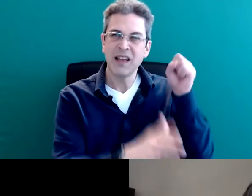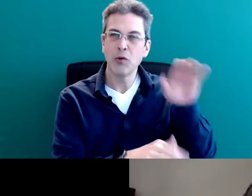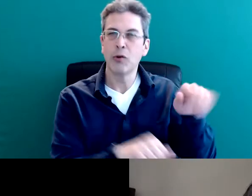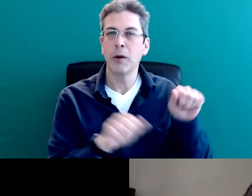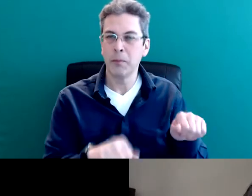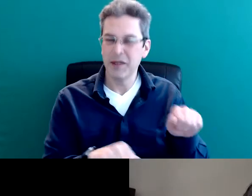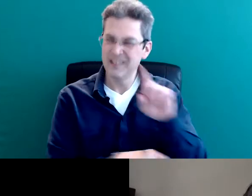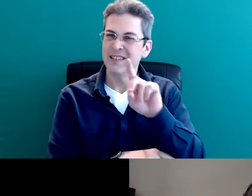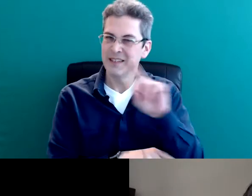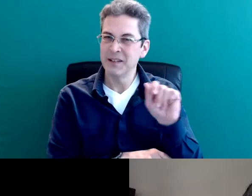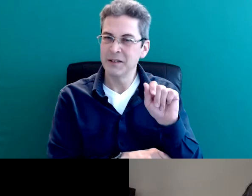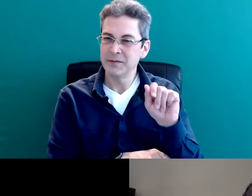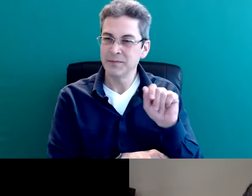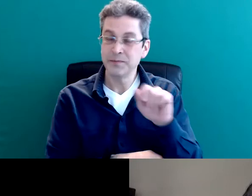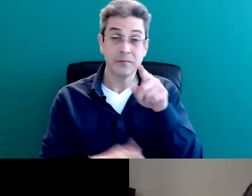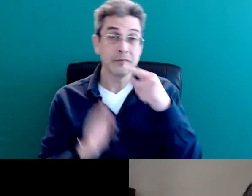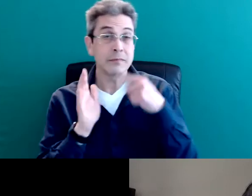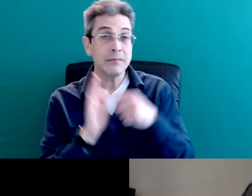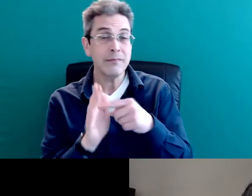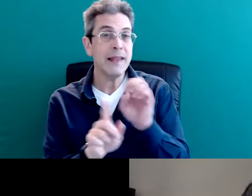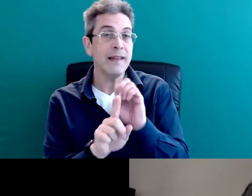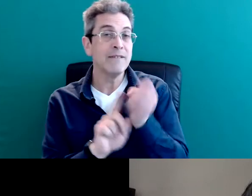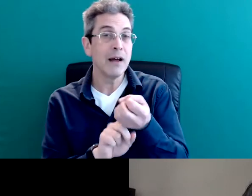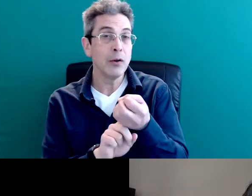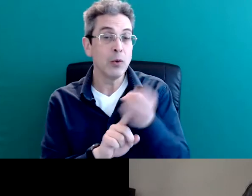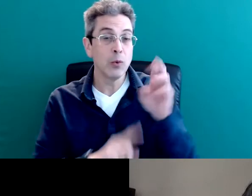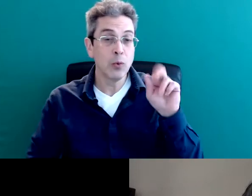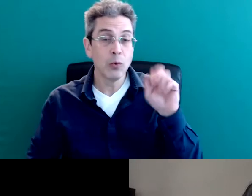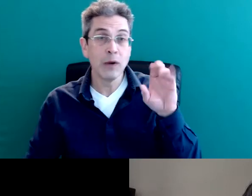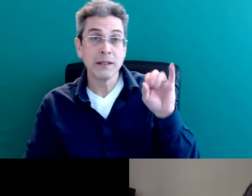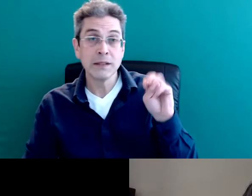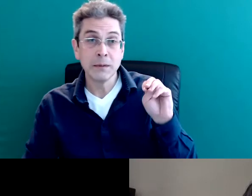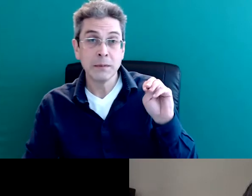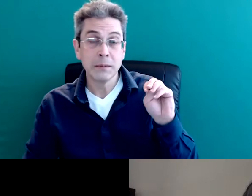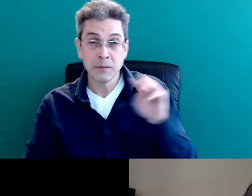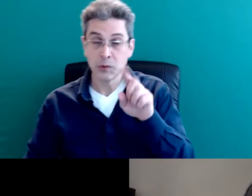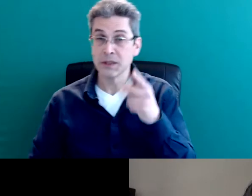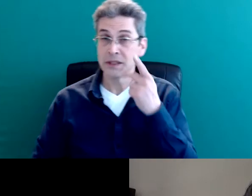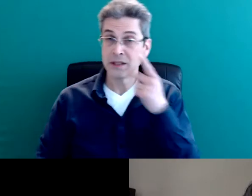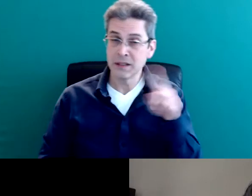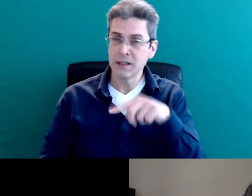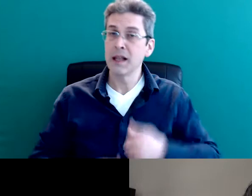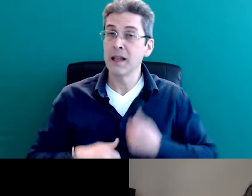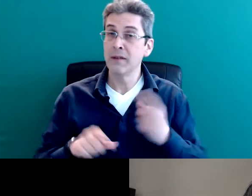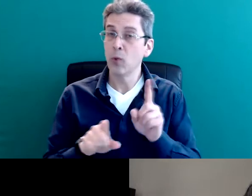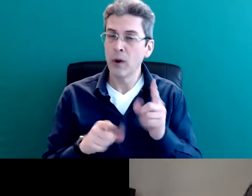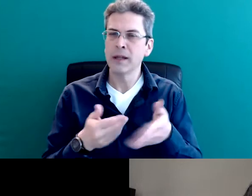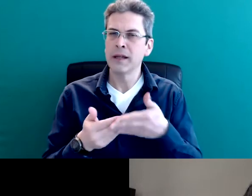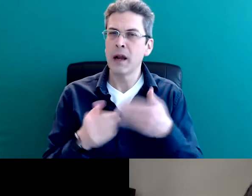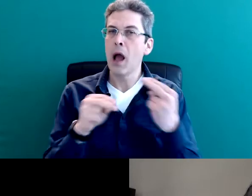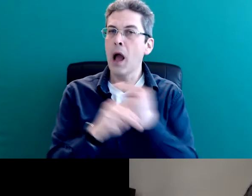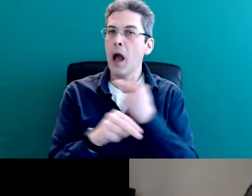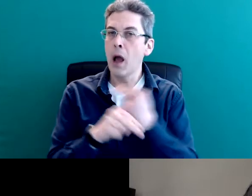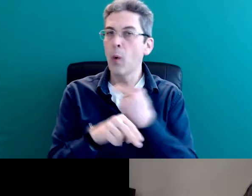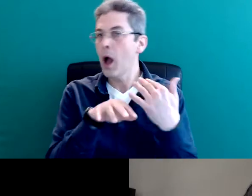about people that are forced to live close to highways and in areas where there's low air quality, which leads to